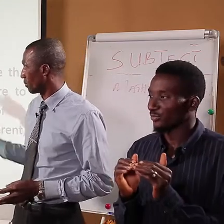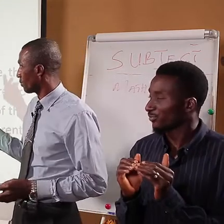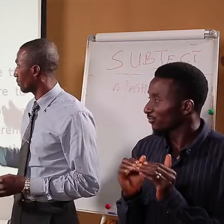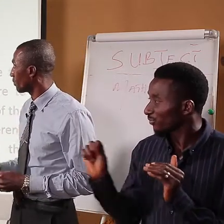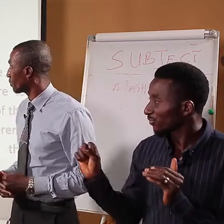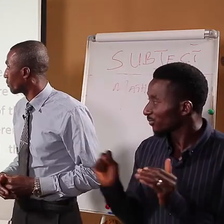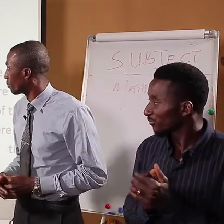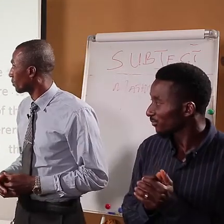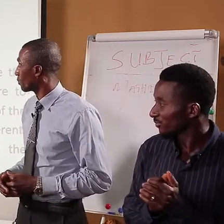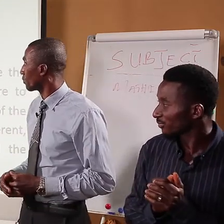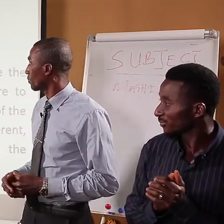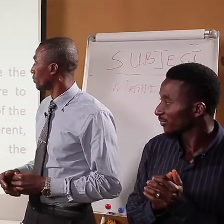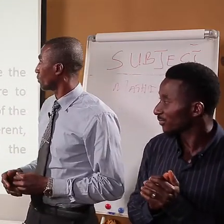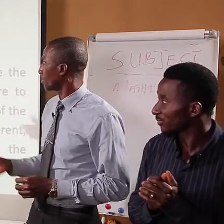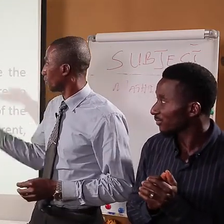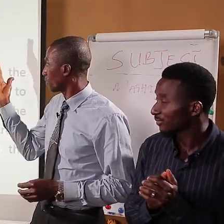equations.